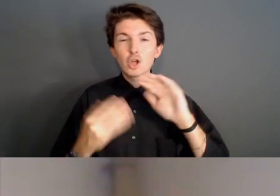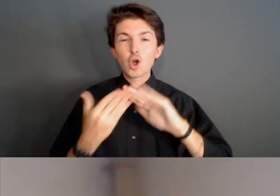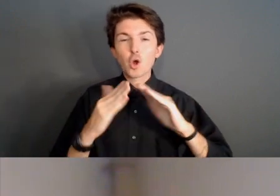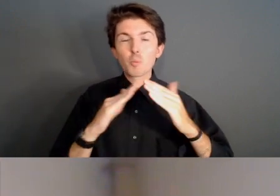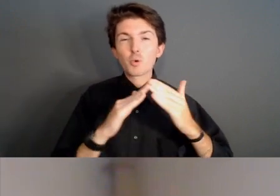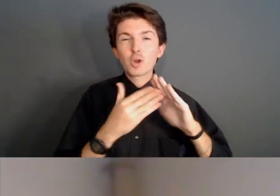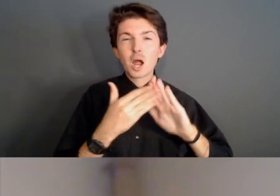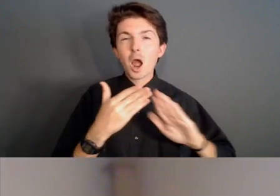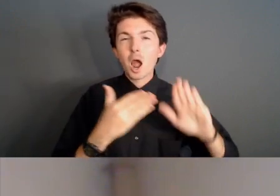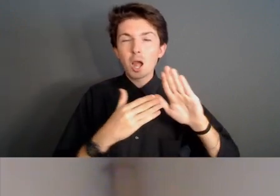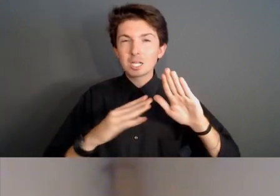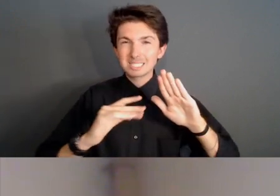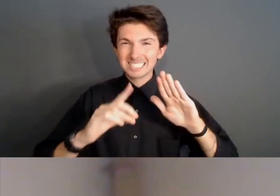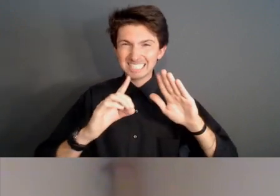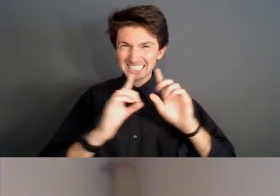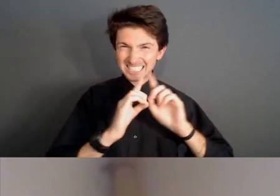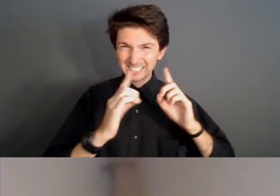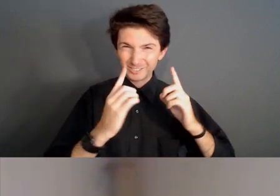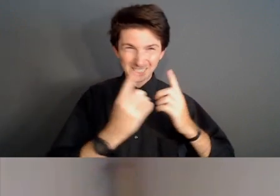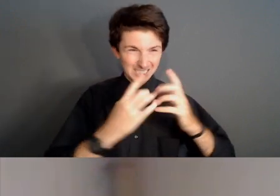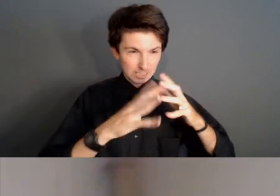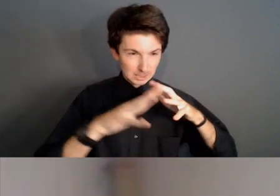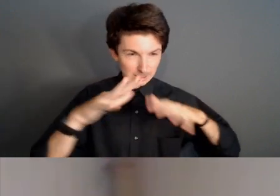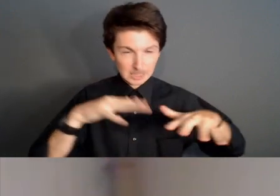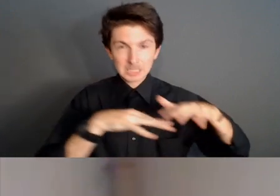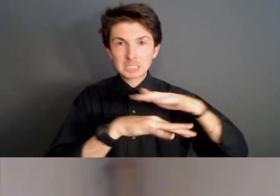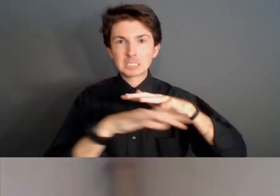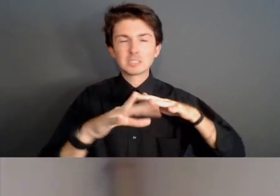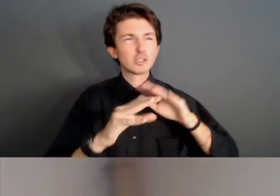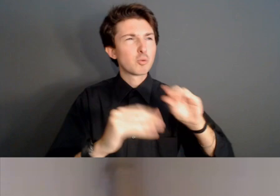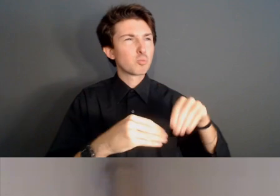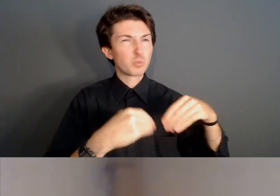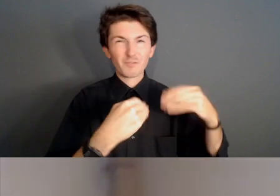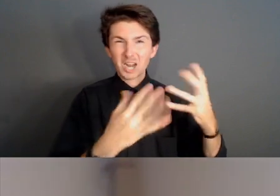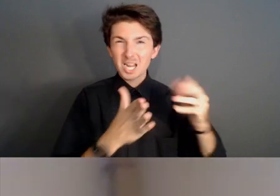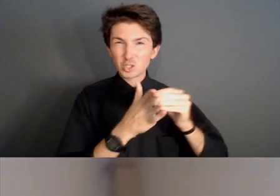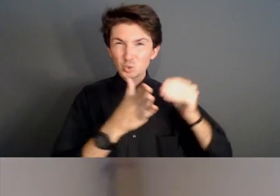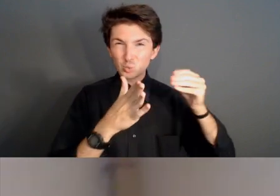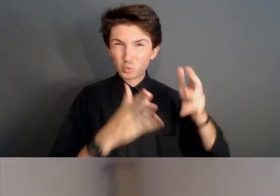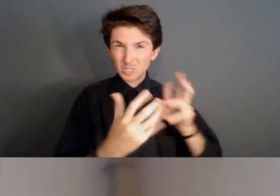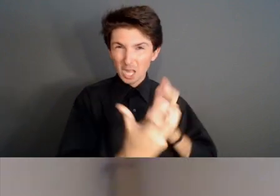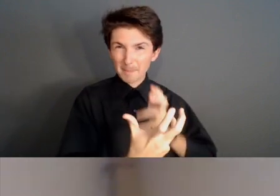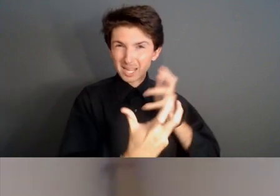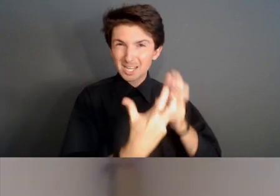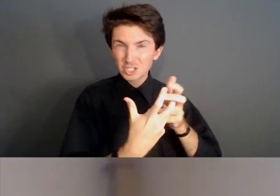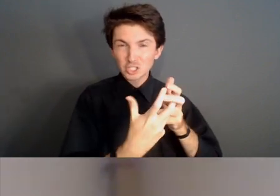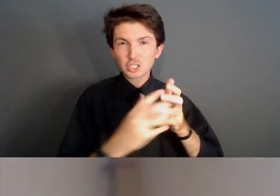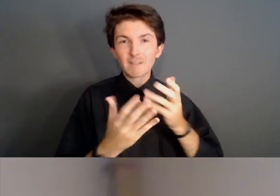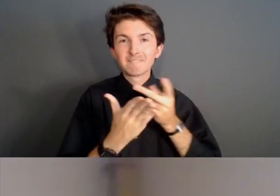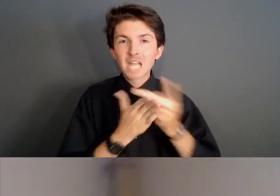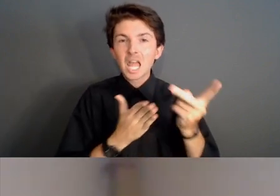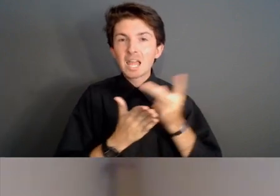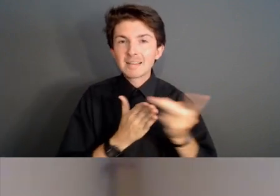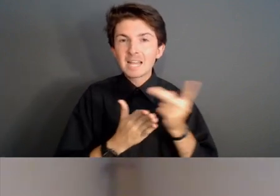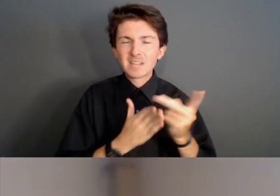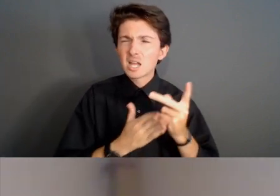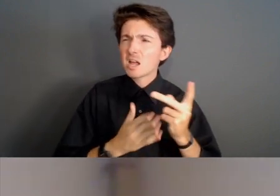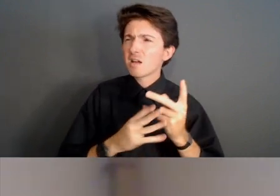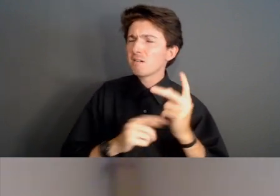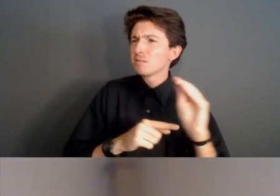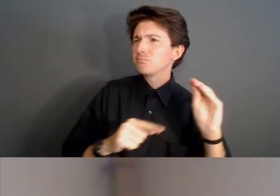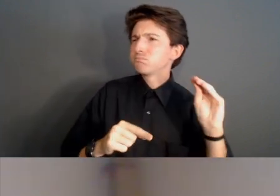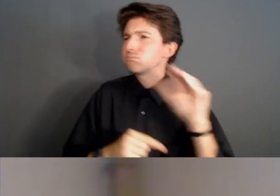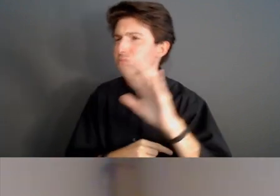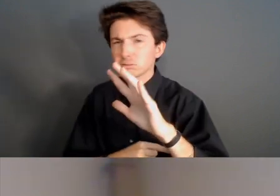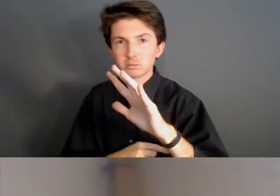for refusing to provide the accommodations for students with disabilities. This goes to show that although we've come a long way in